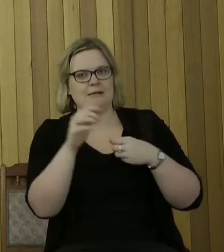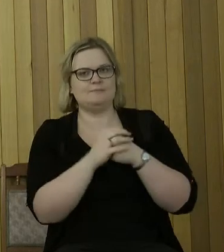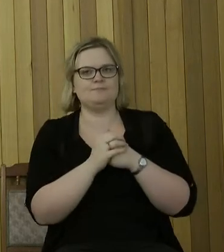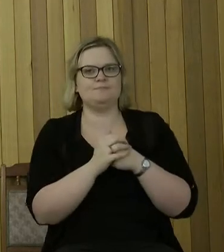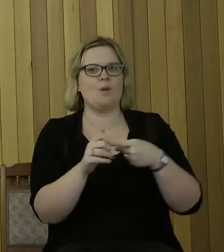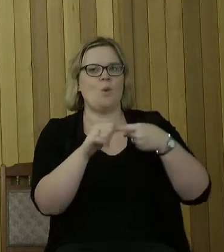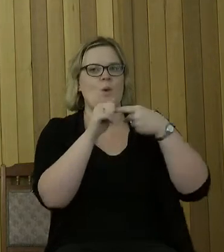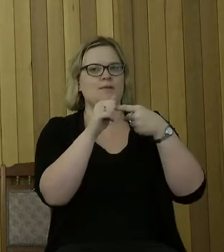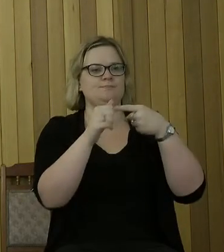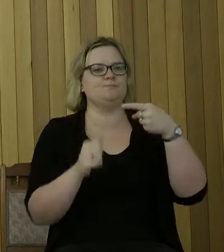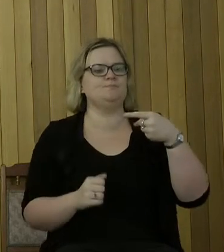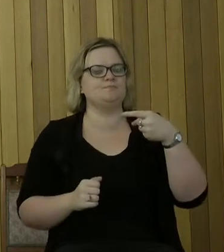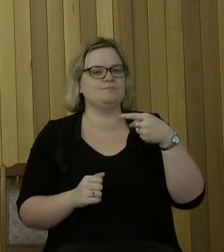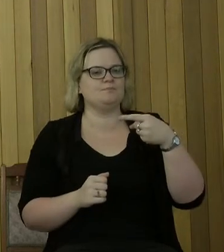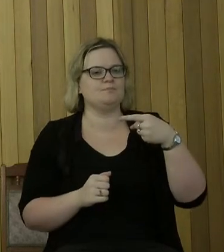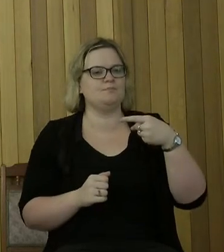Point number 1.